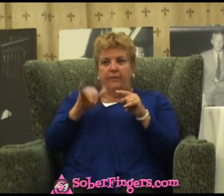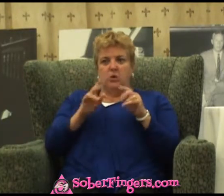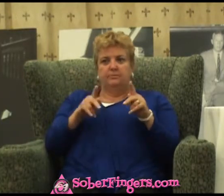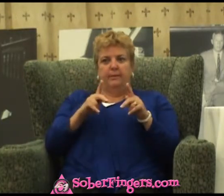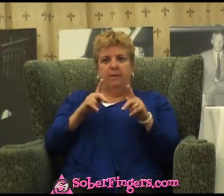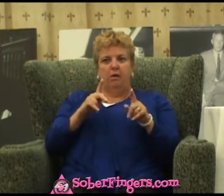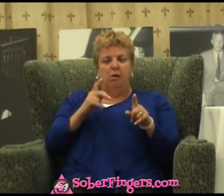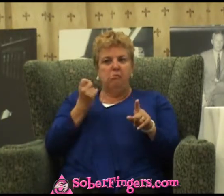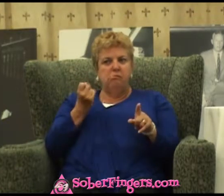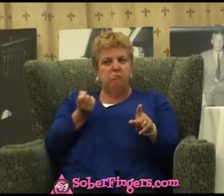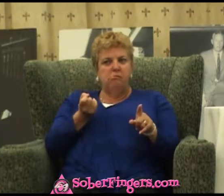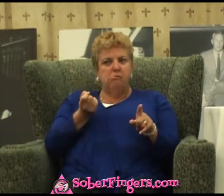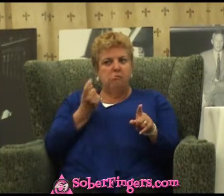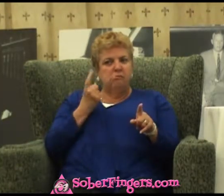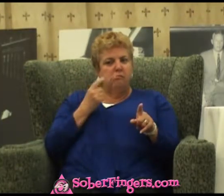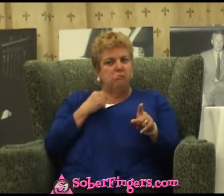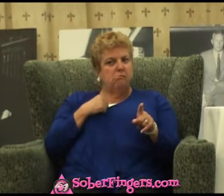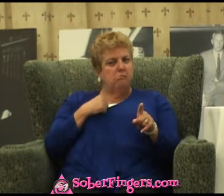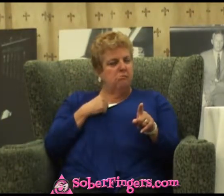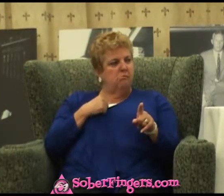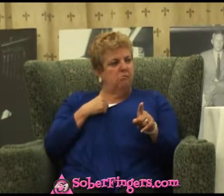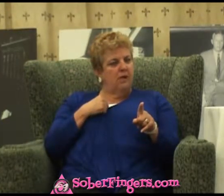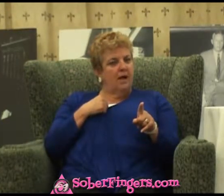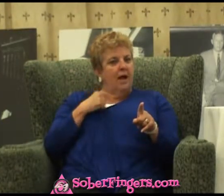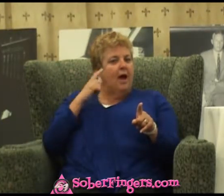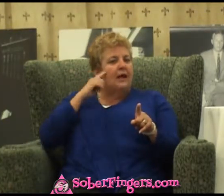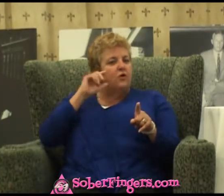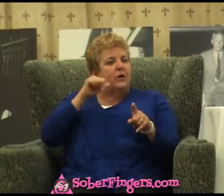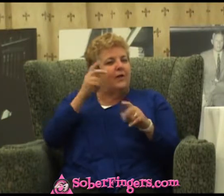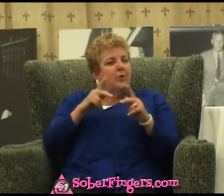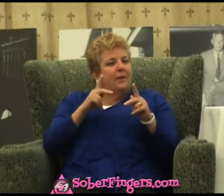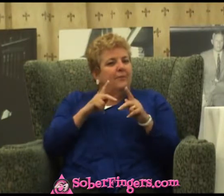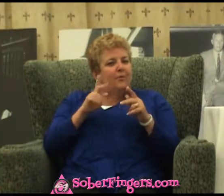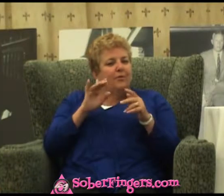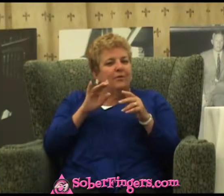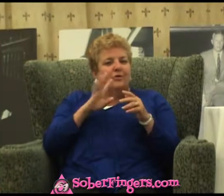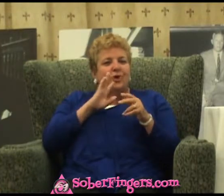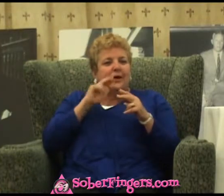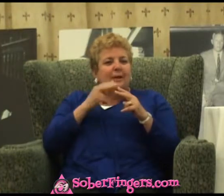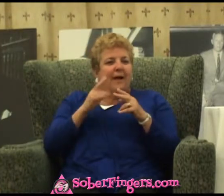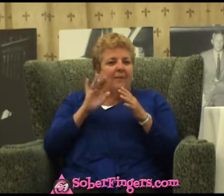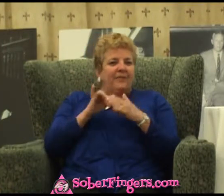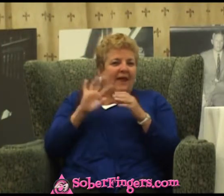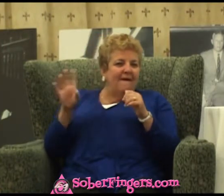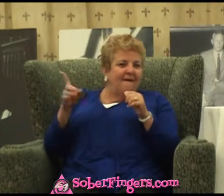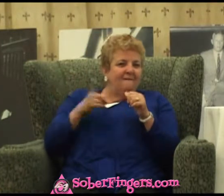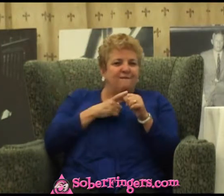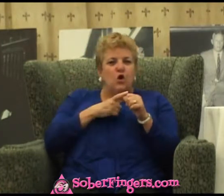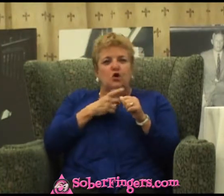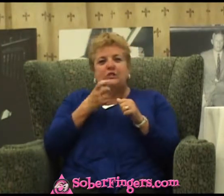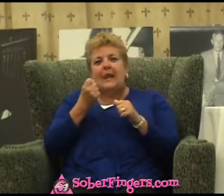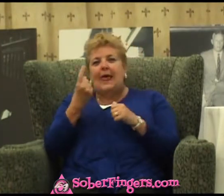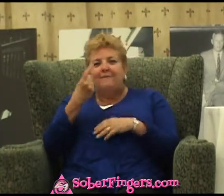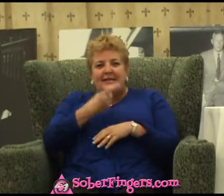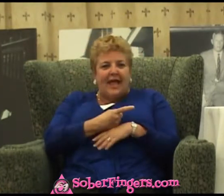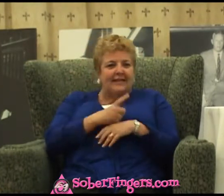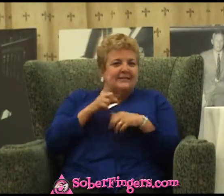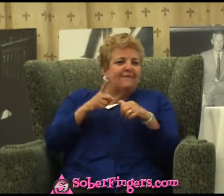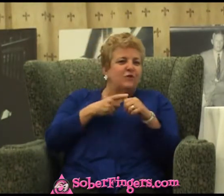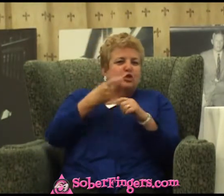And I've heard other folks talk about that, getting together that first 11 days, that first 19 days, that first month. The miracle